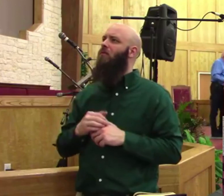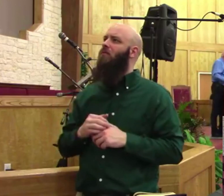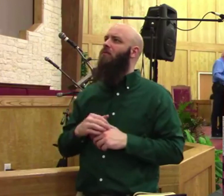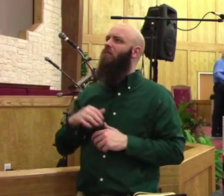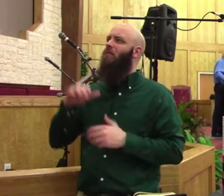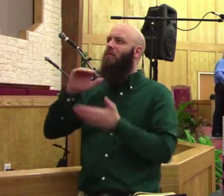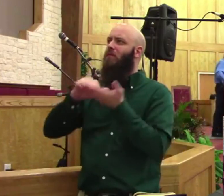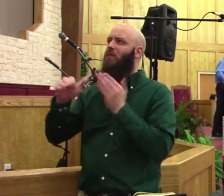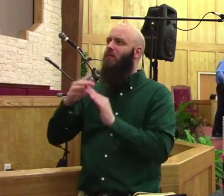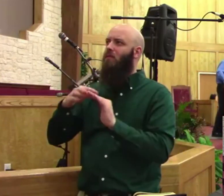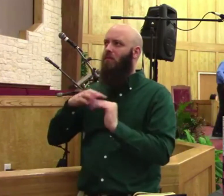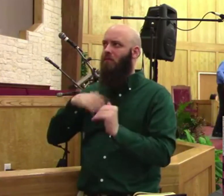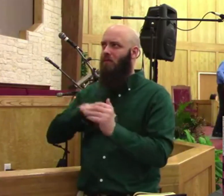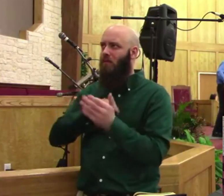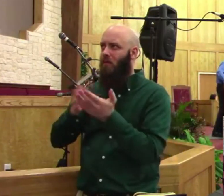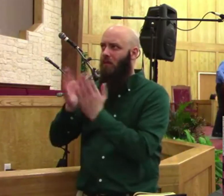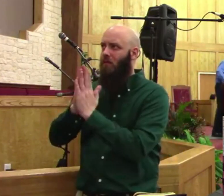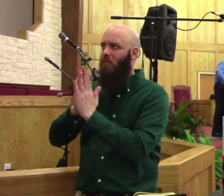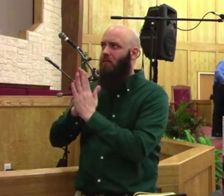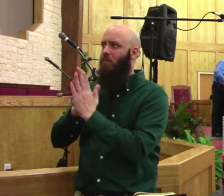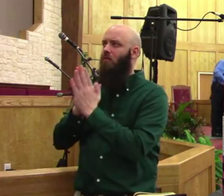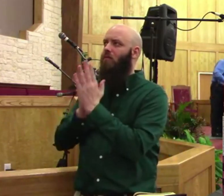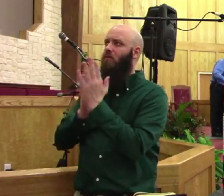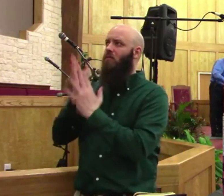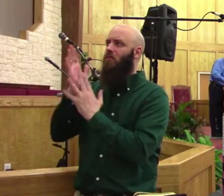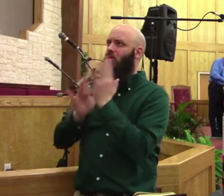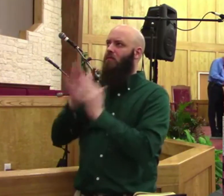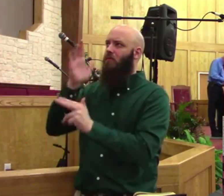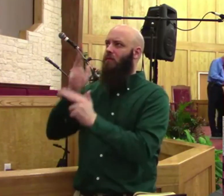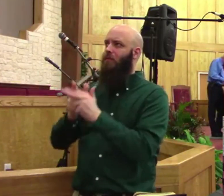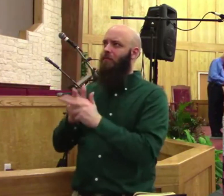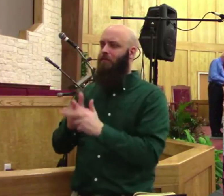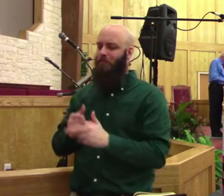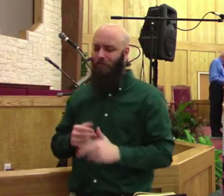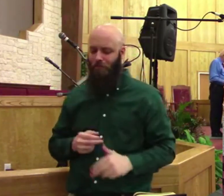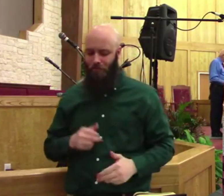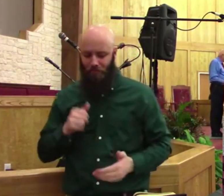Forgiveness, we ask in Jesus' name. Amen.